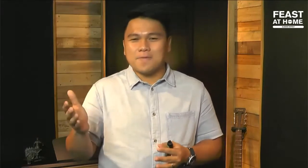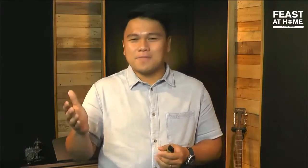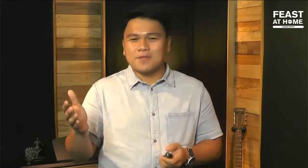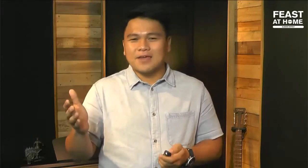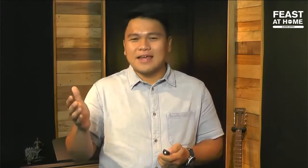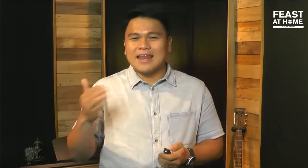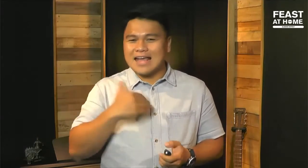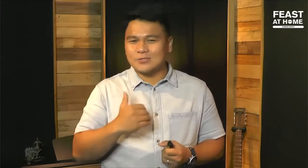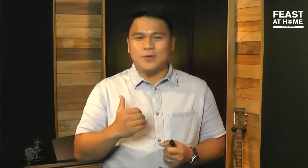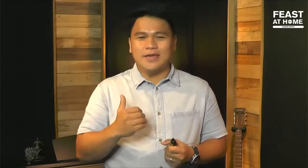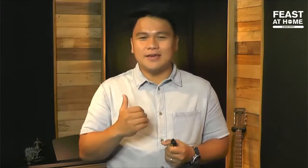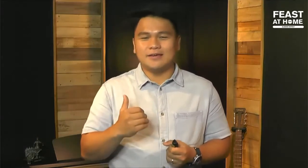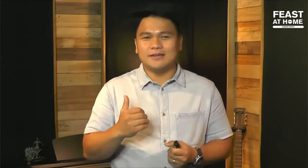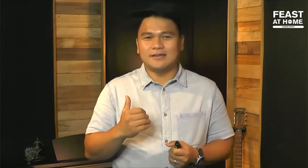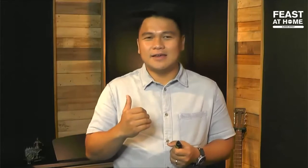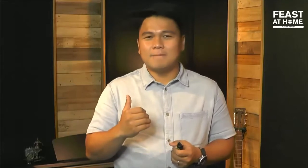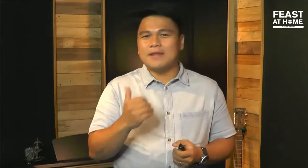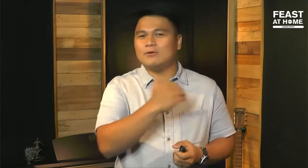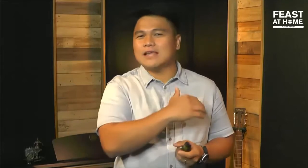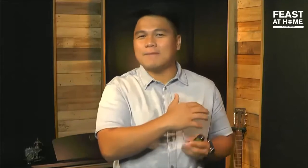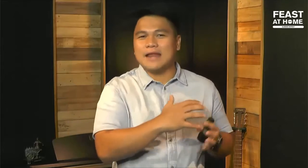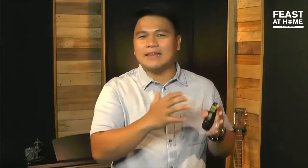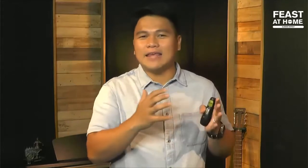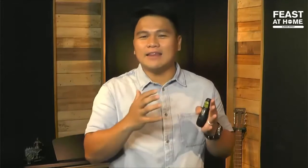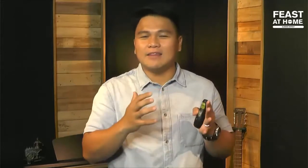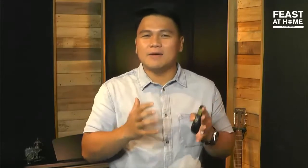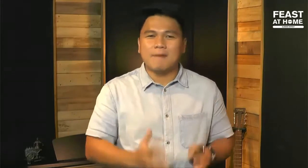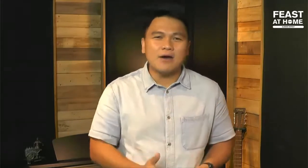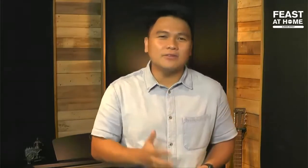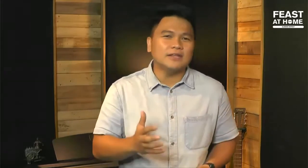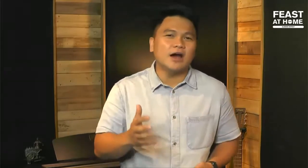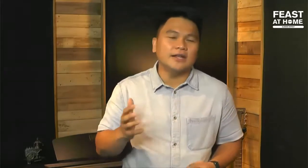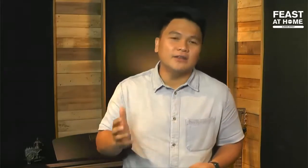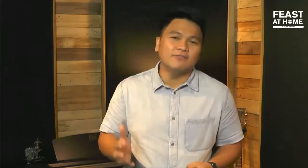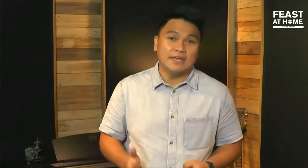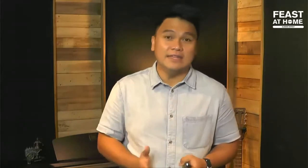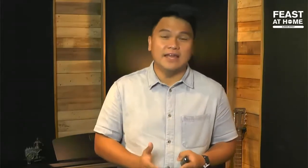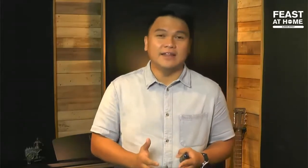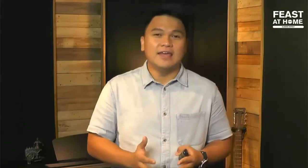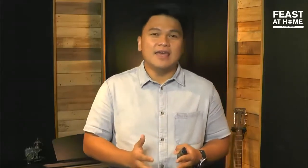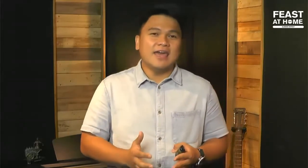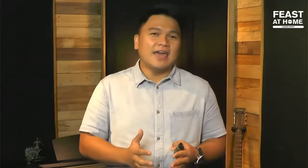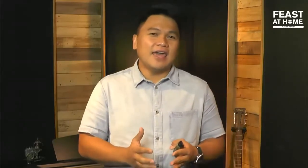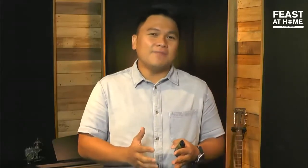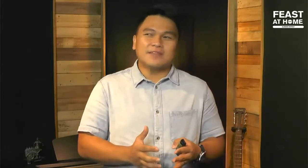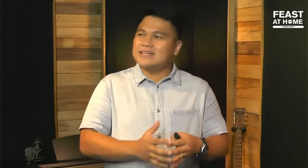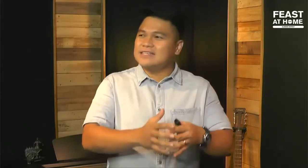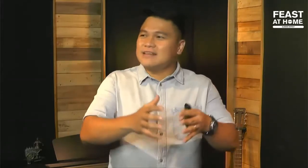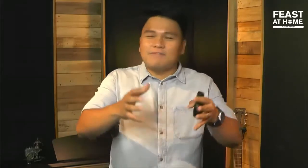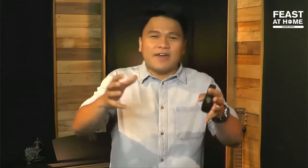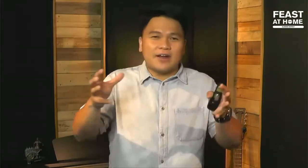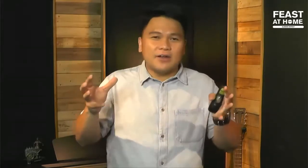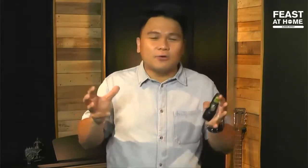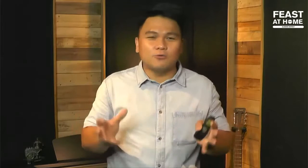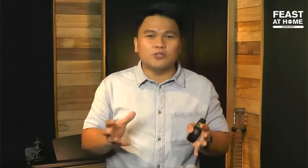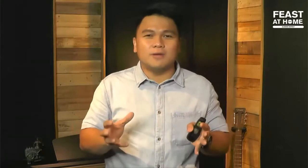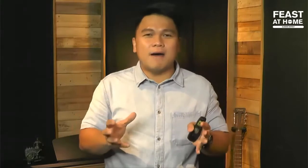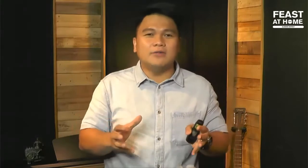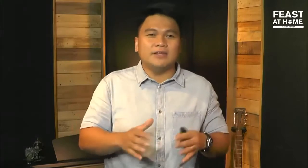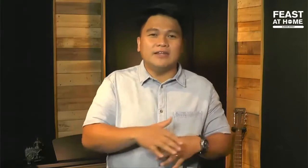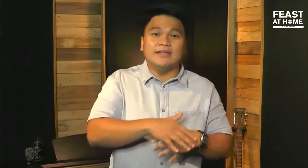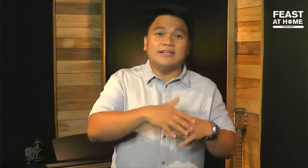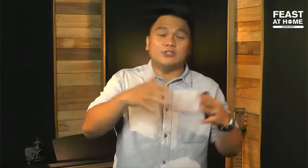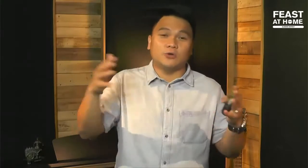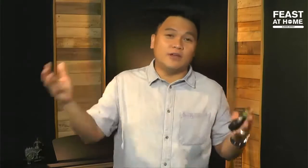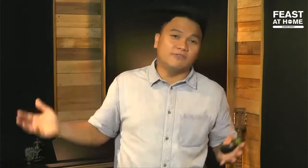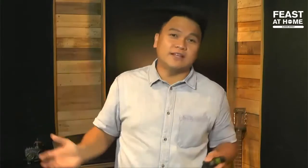Now, last week, pinag-usapan natin the Mountain Garden of Eden. And this is a very crucial